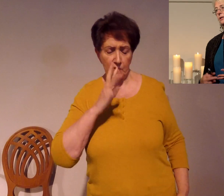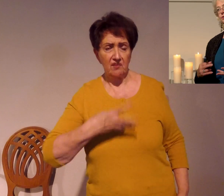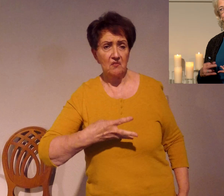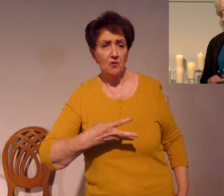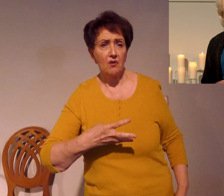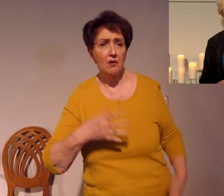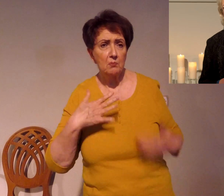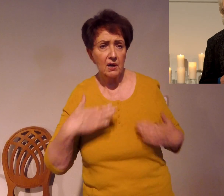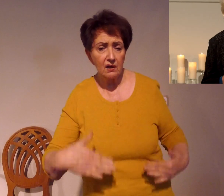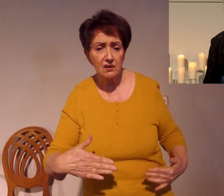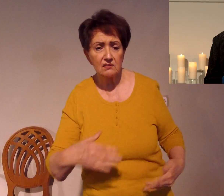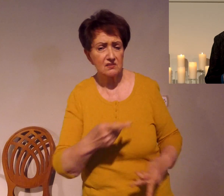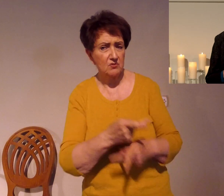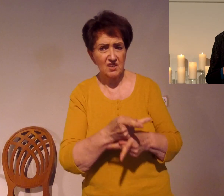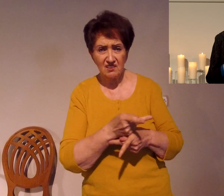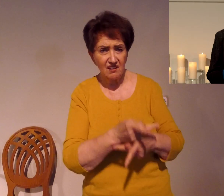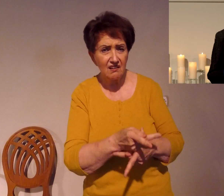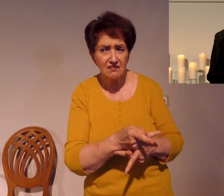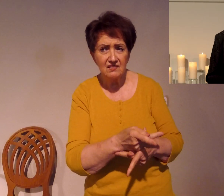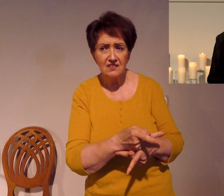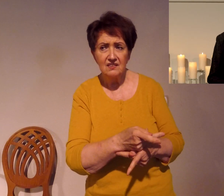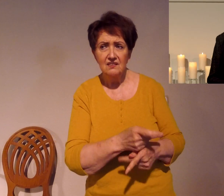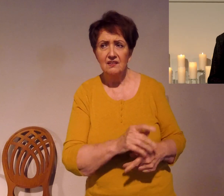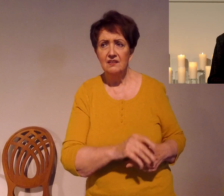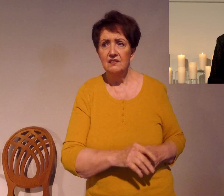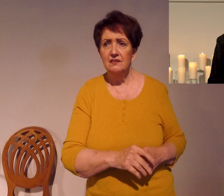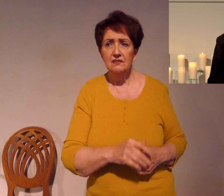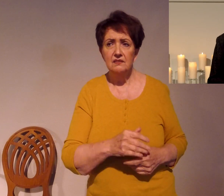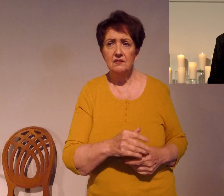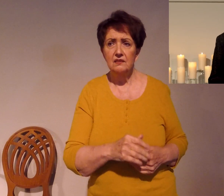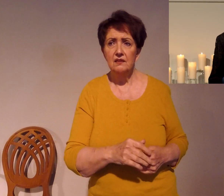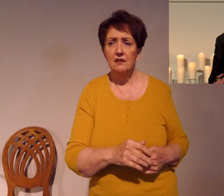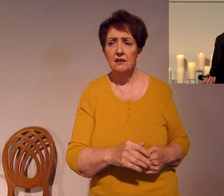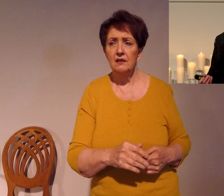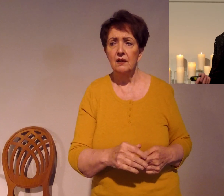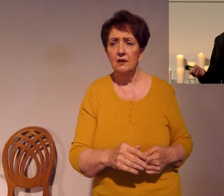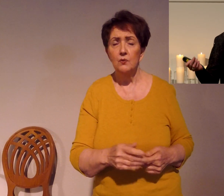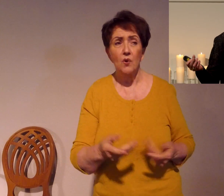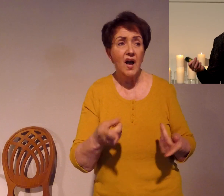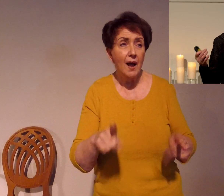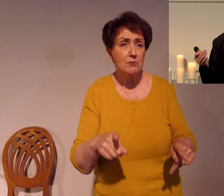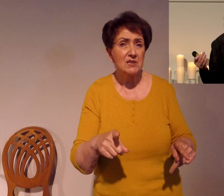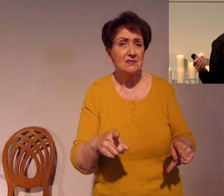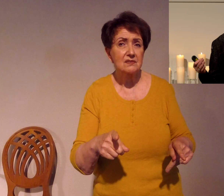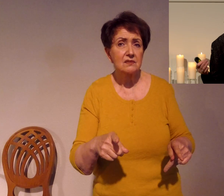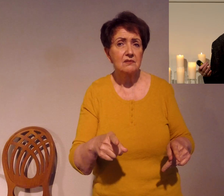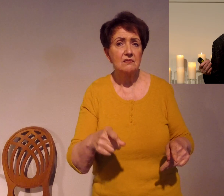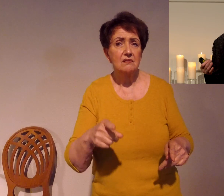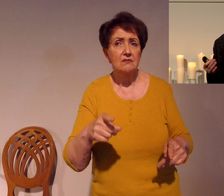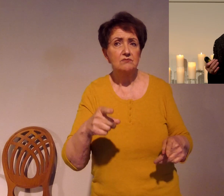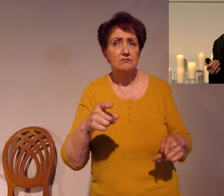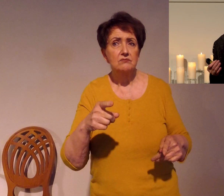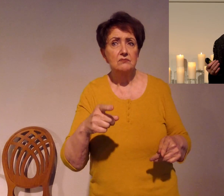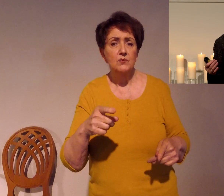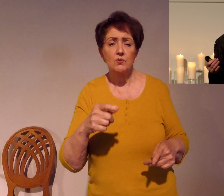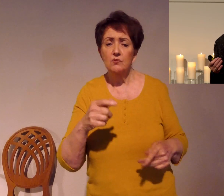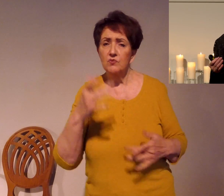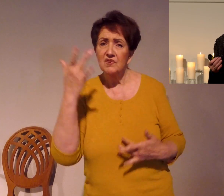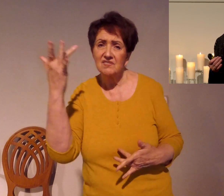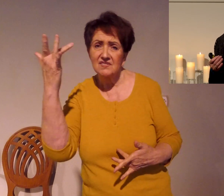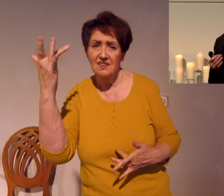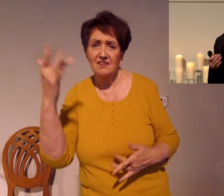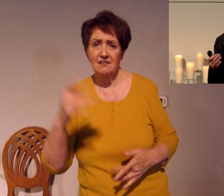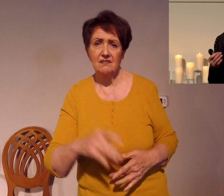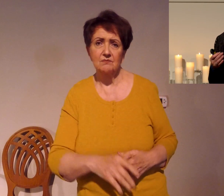our bodies, treat our bodies not well, what happens? We become not well, don't